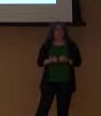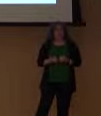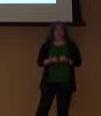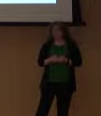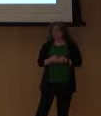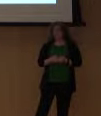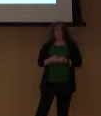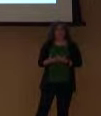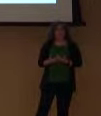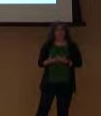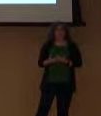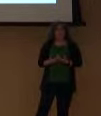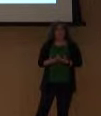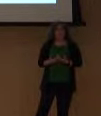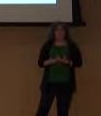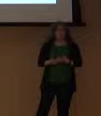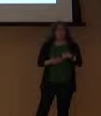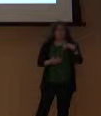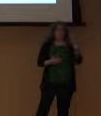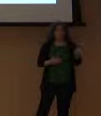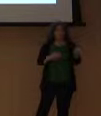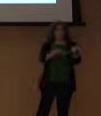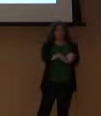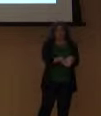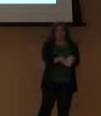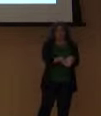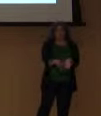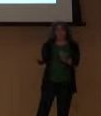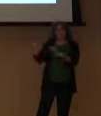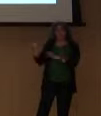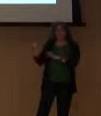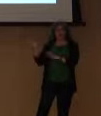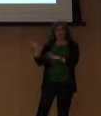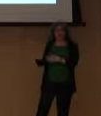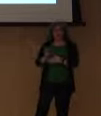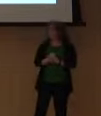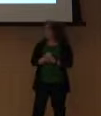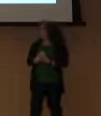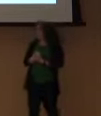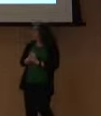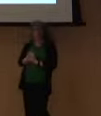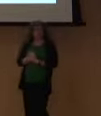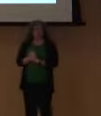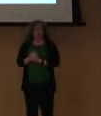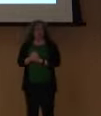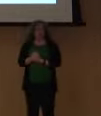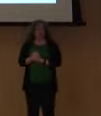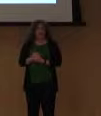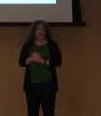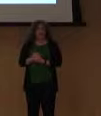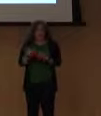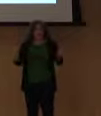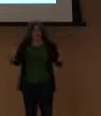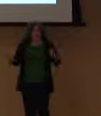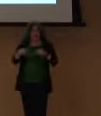the MSSE program. So we've used our students to tutor their students. And there's no